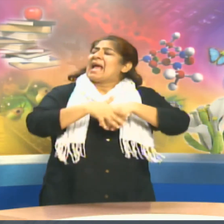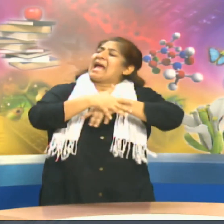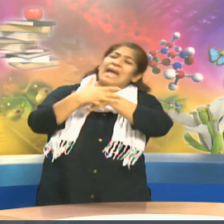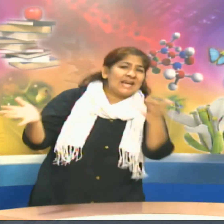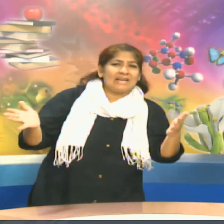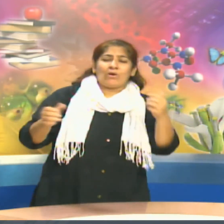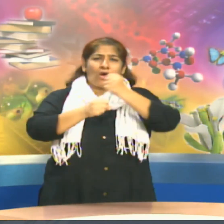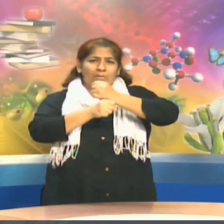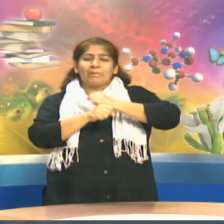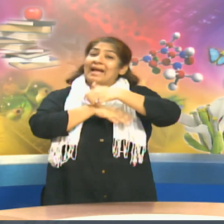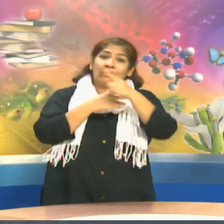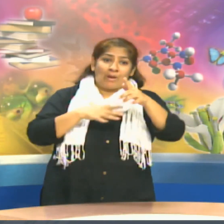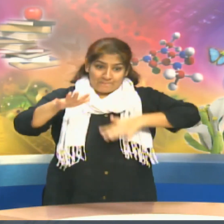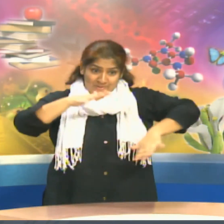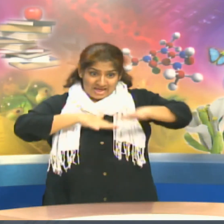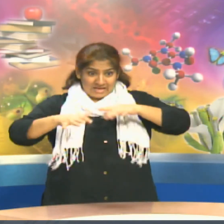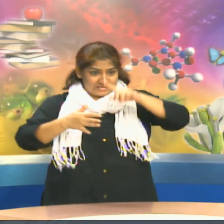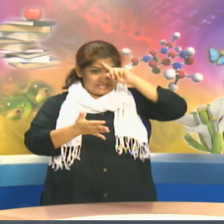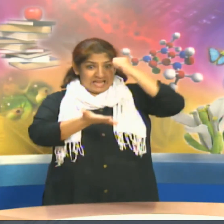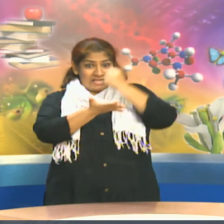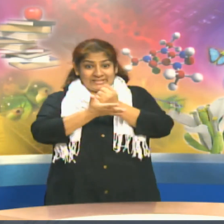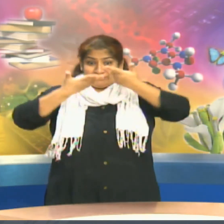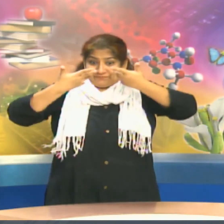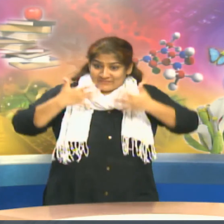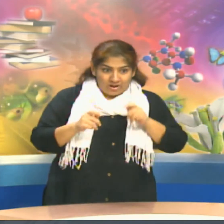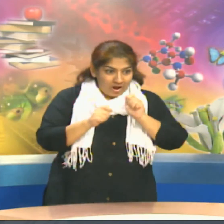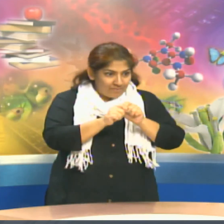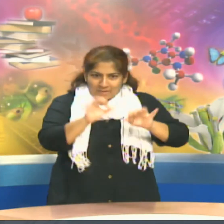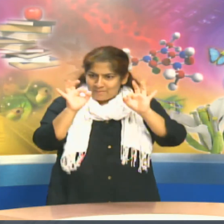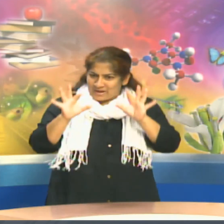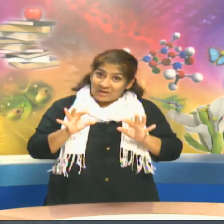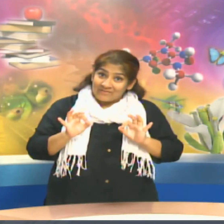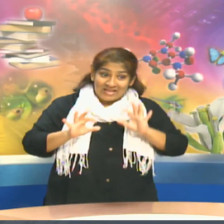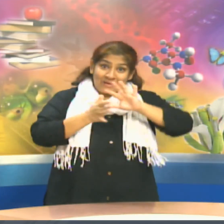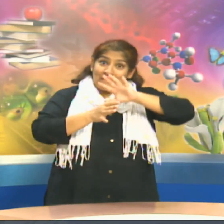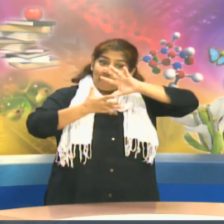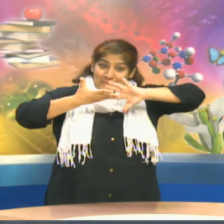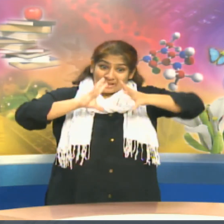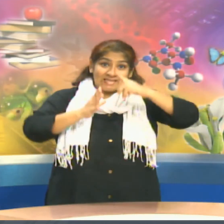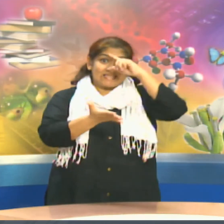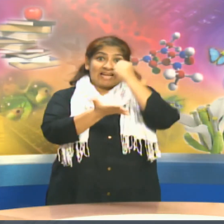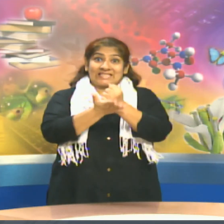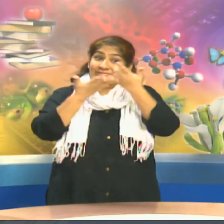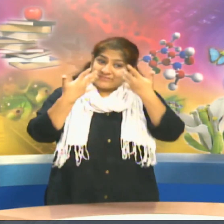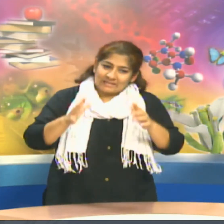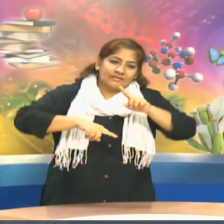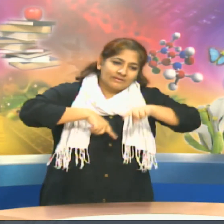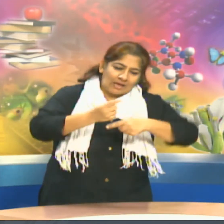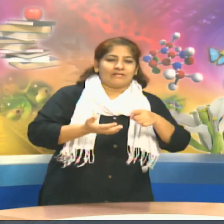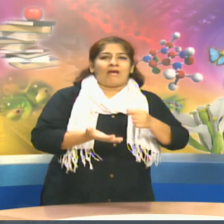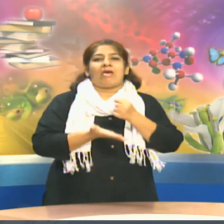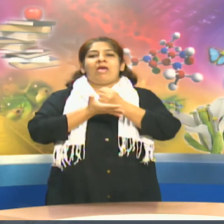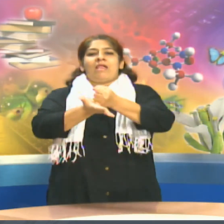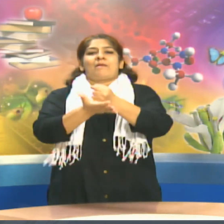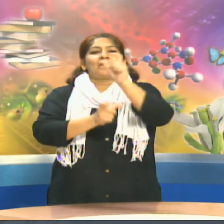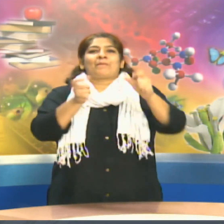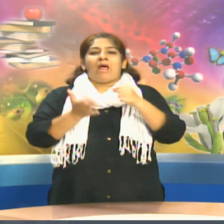about the uncertainty, it saves our risk of uncertainty. So, it is linked to this. If we